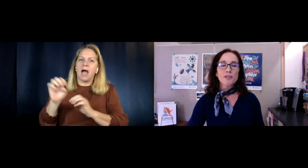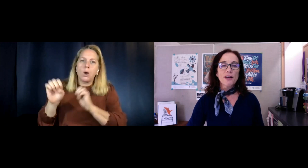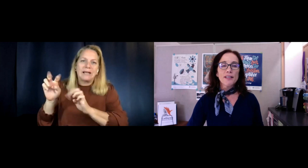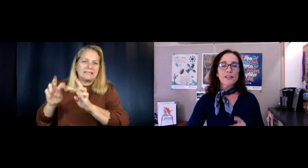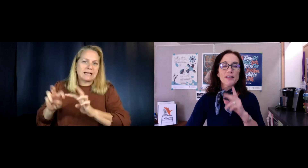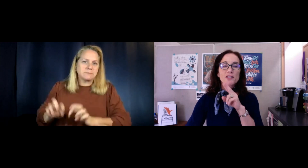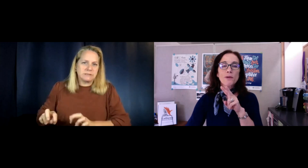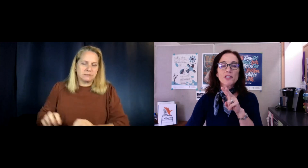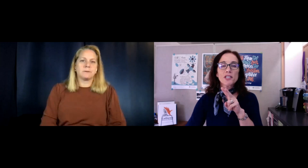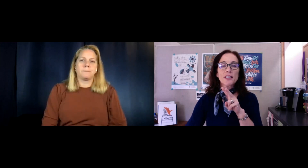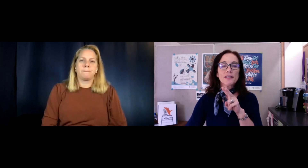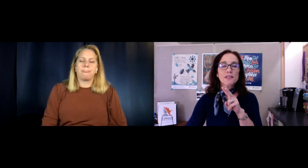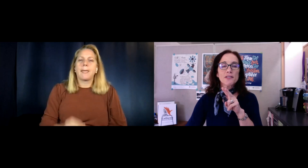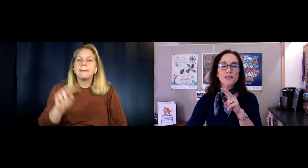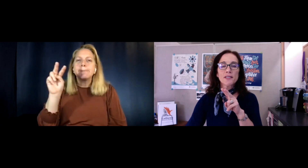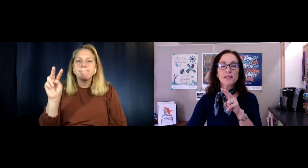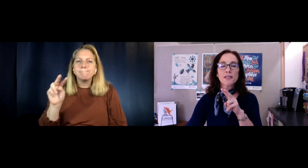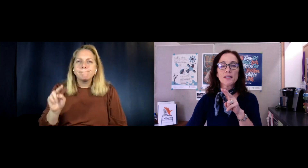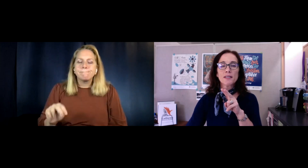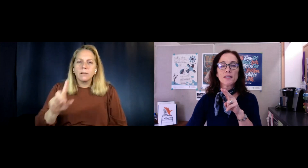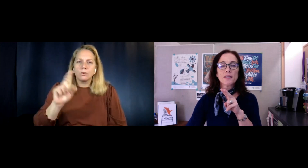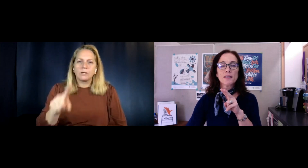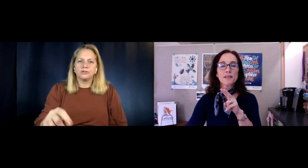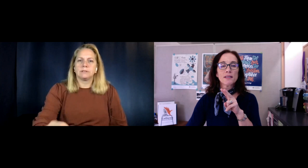I'm trying to look at these questions.